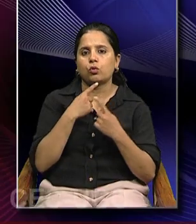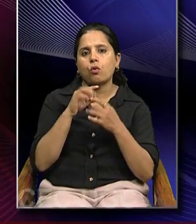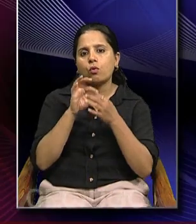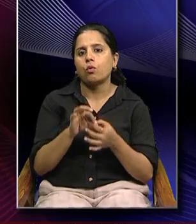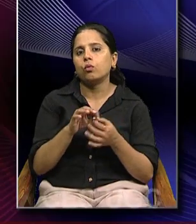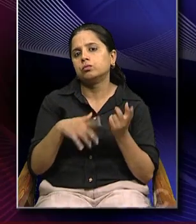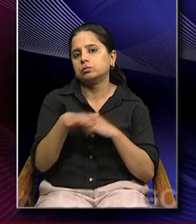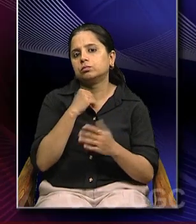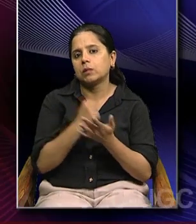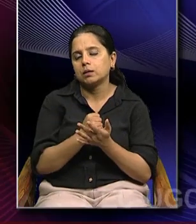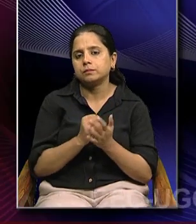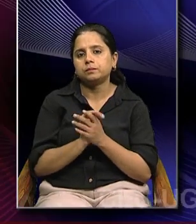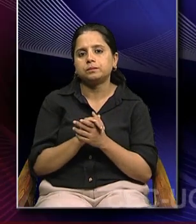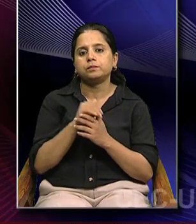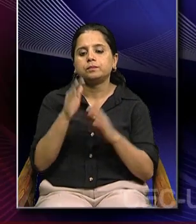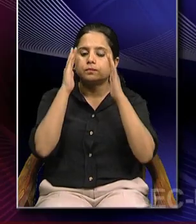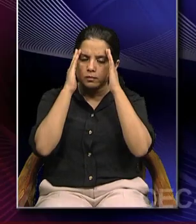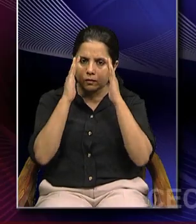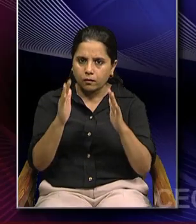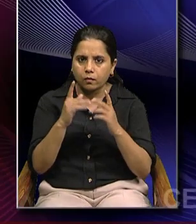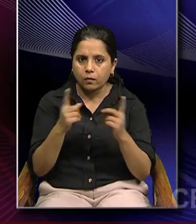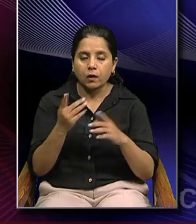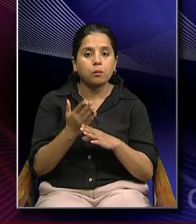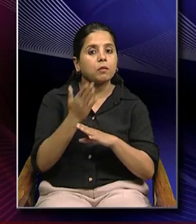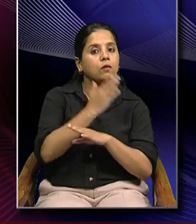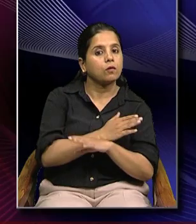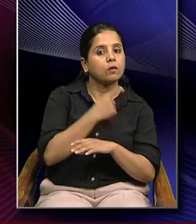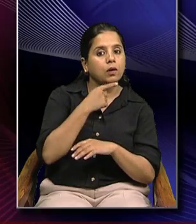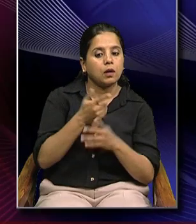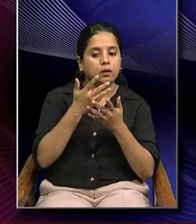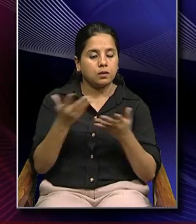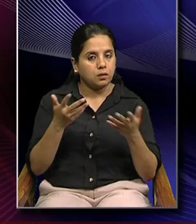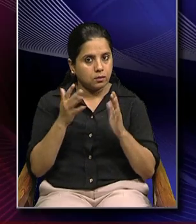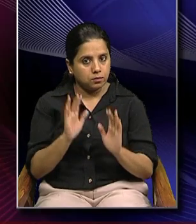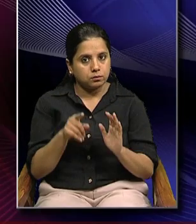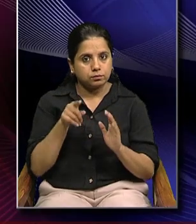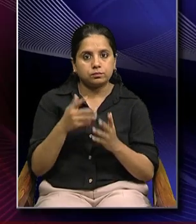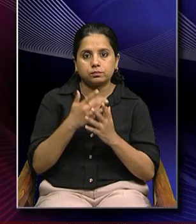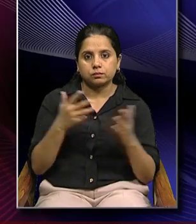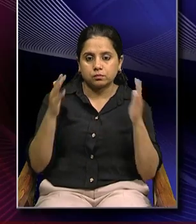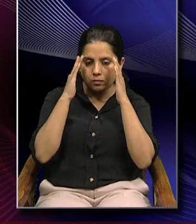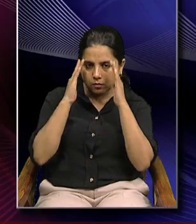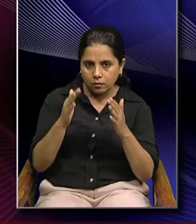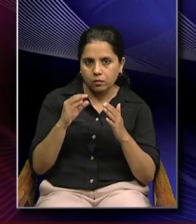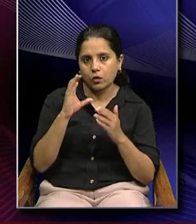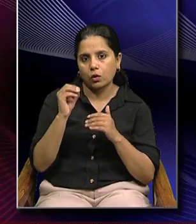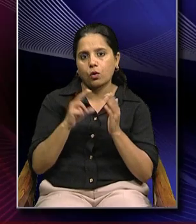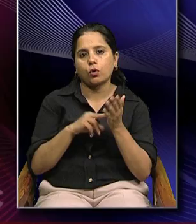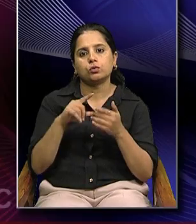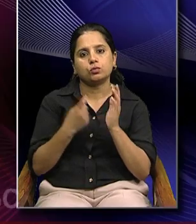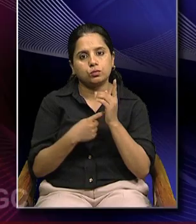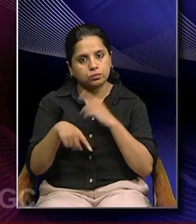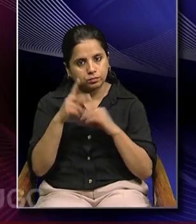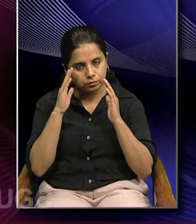world only. So concentration was earlier at the product, from product orientation to consumer orientation, then